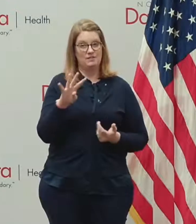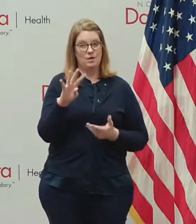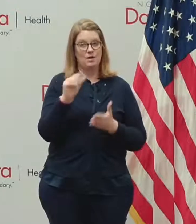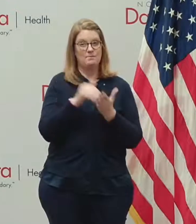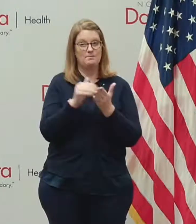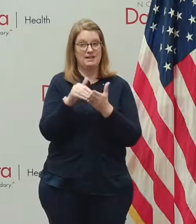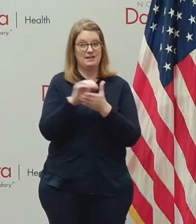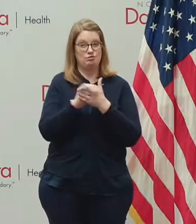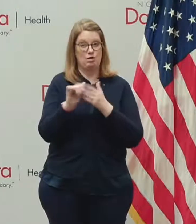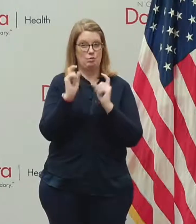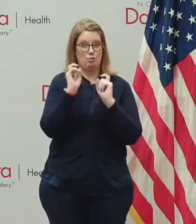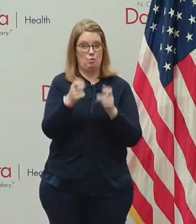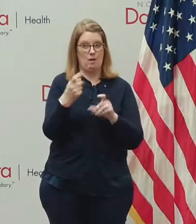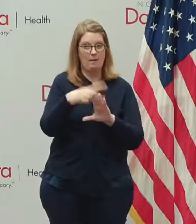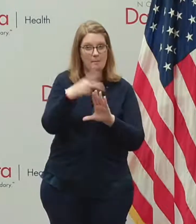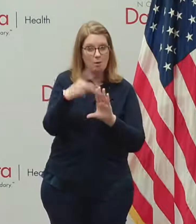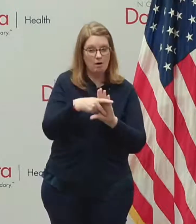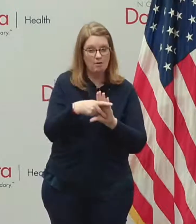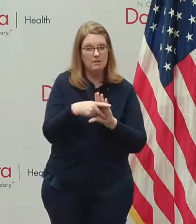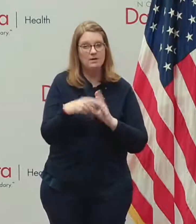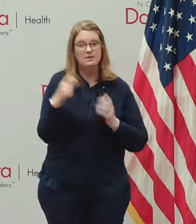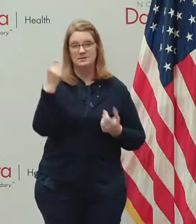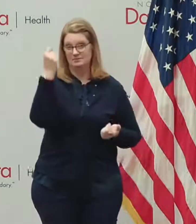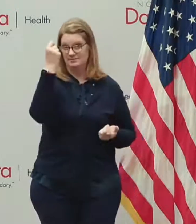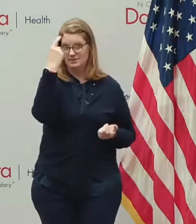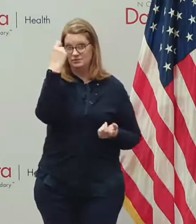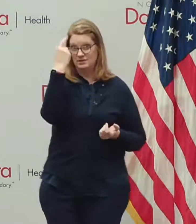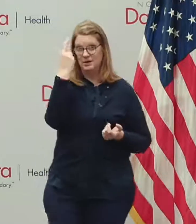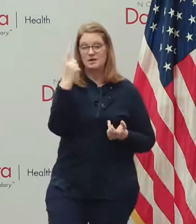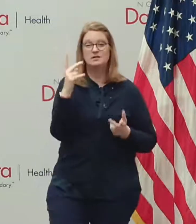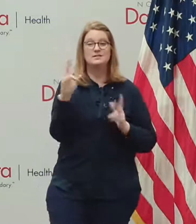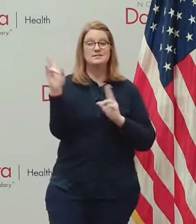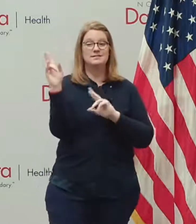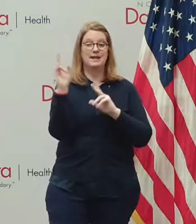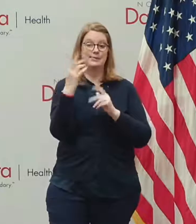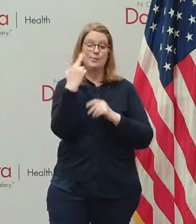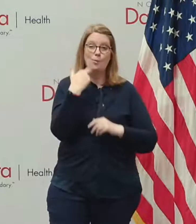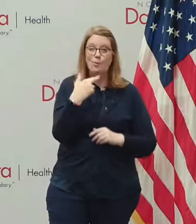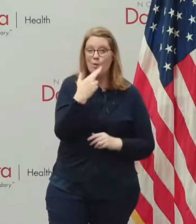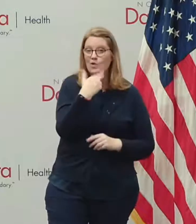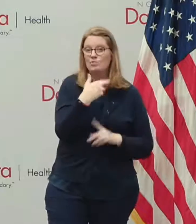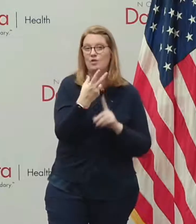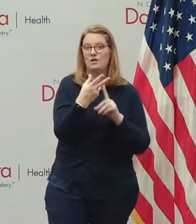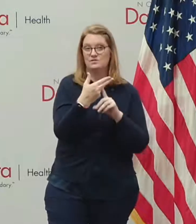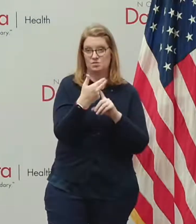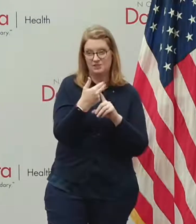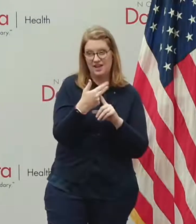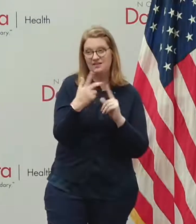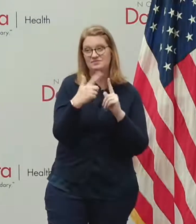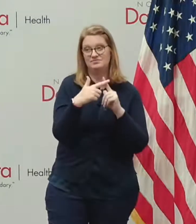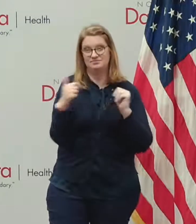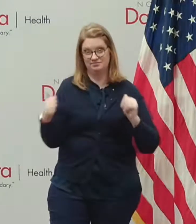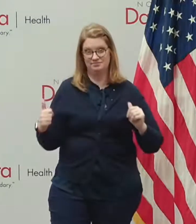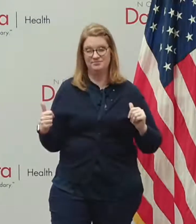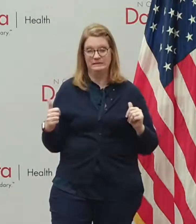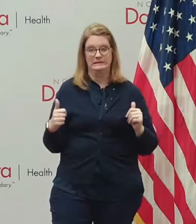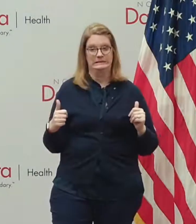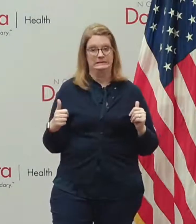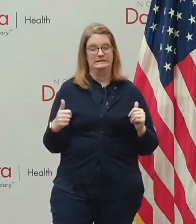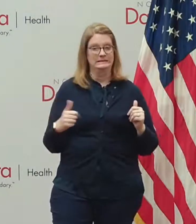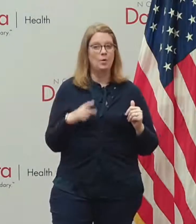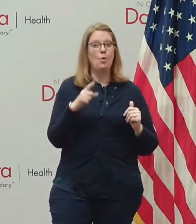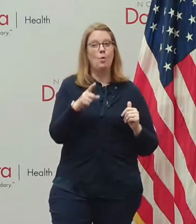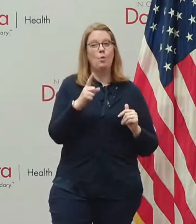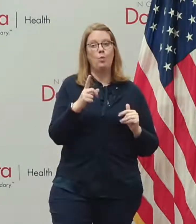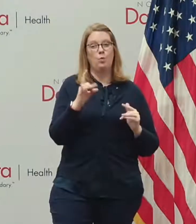grant program. We know that those in the hospitality industry have been those that have been some have been the most